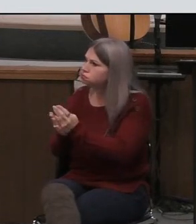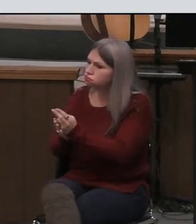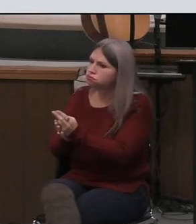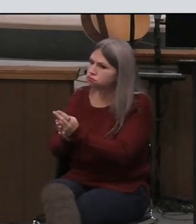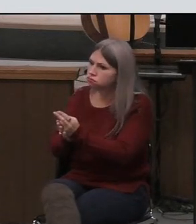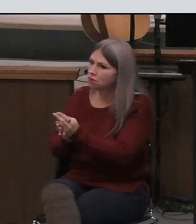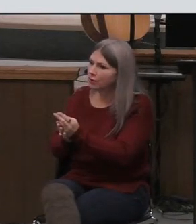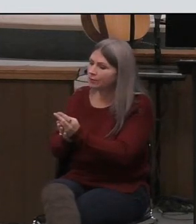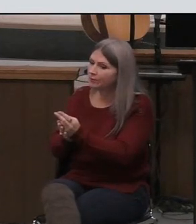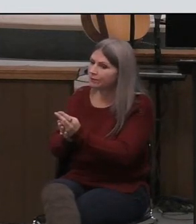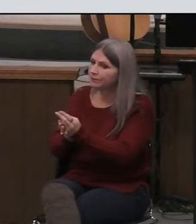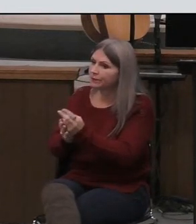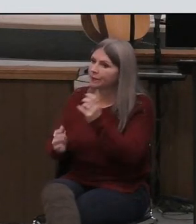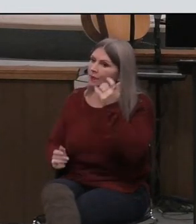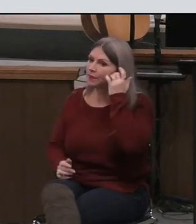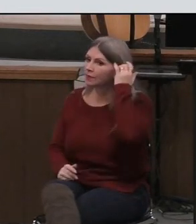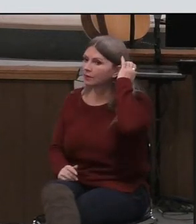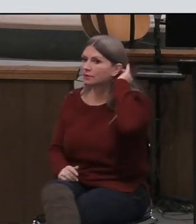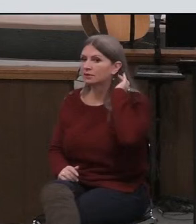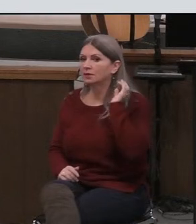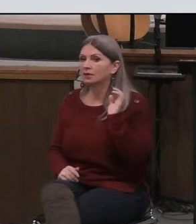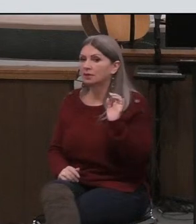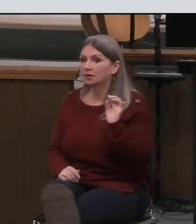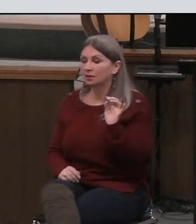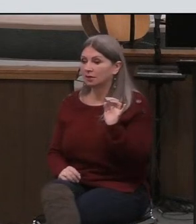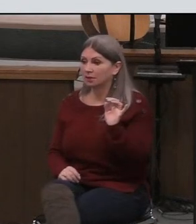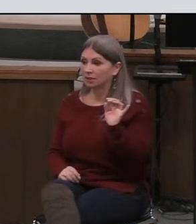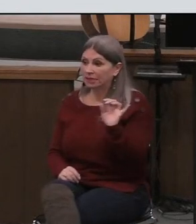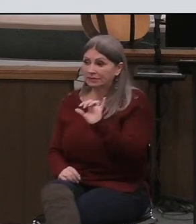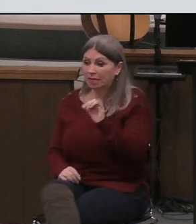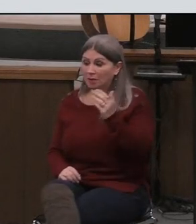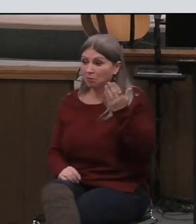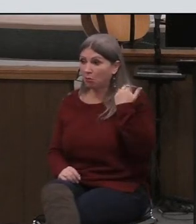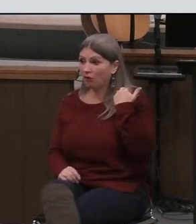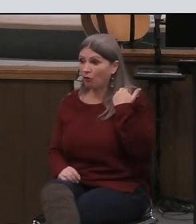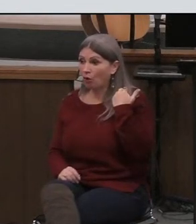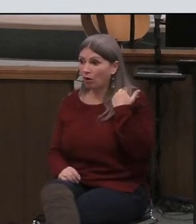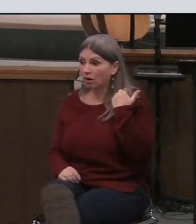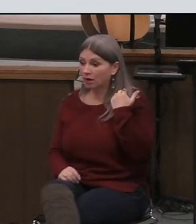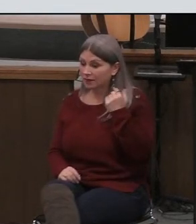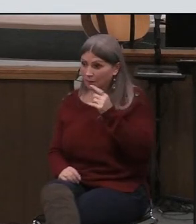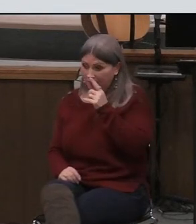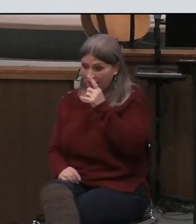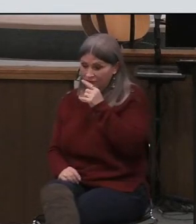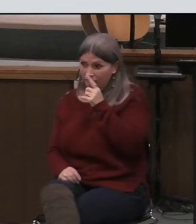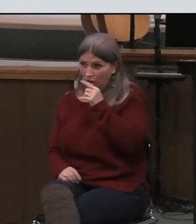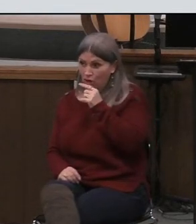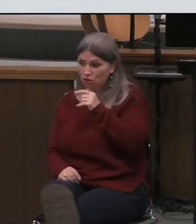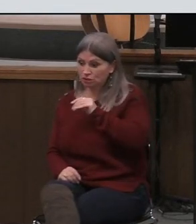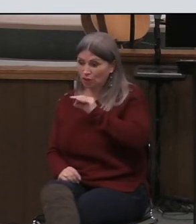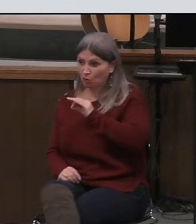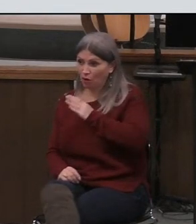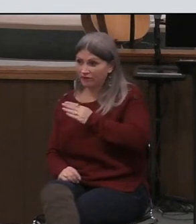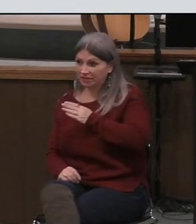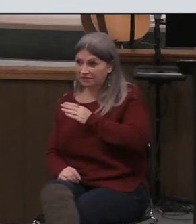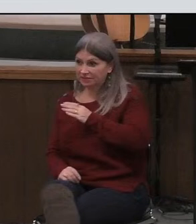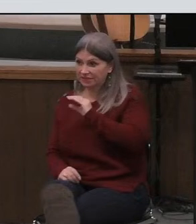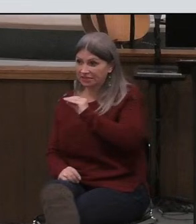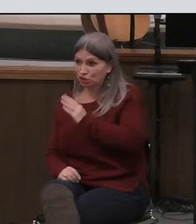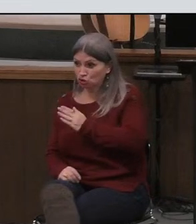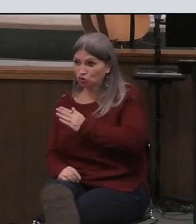But just like in Paul's days, there were false prophets and teachers, so in our